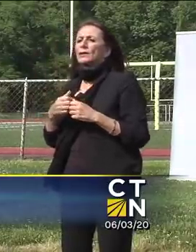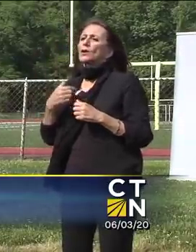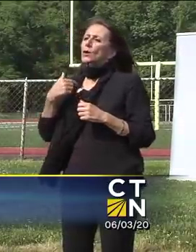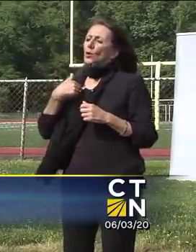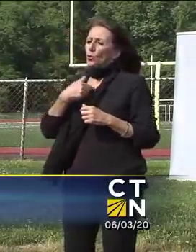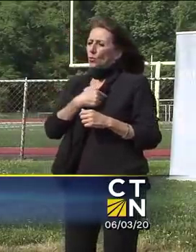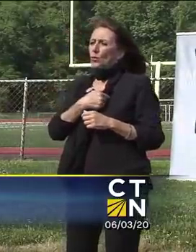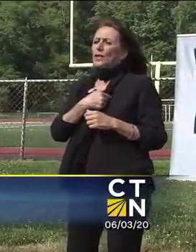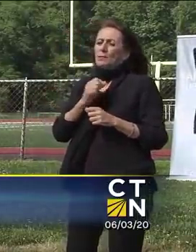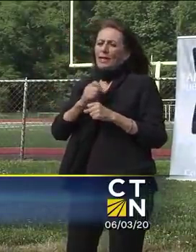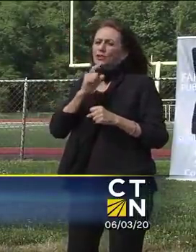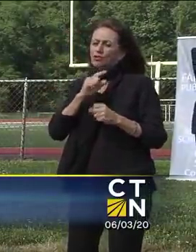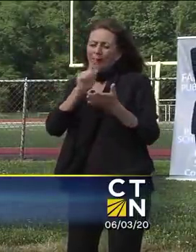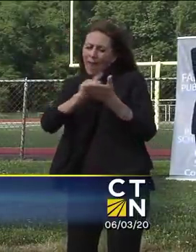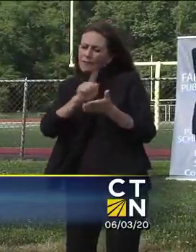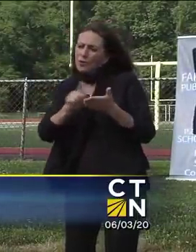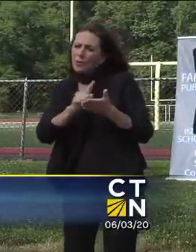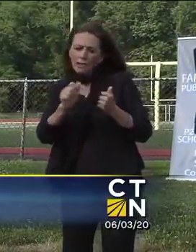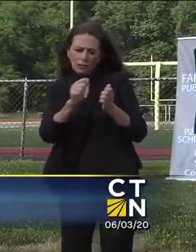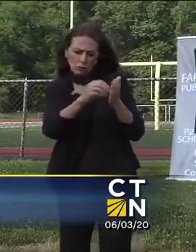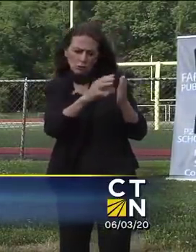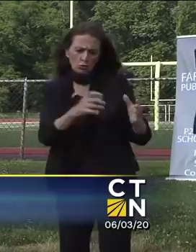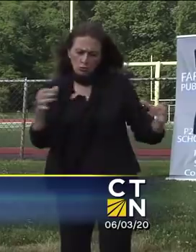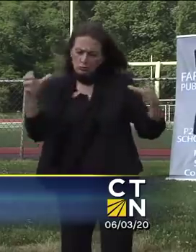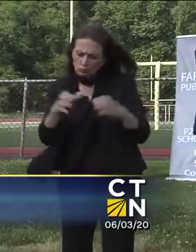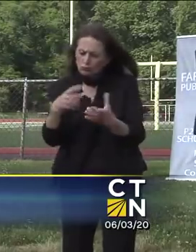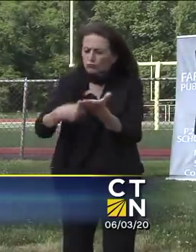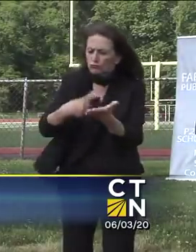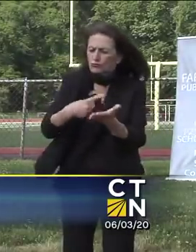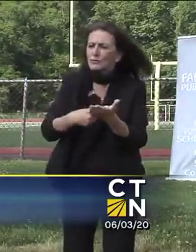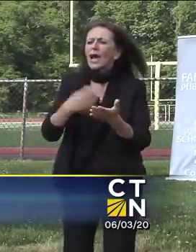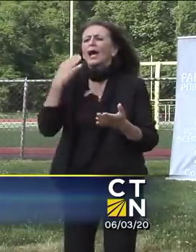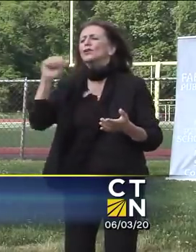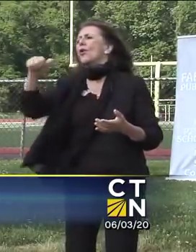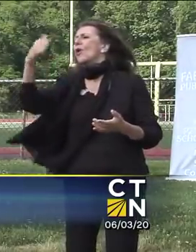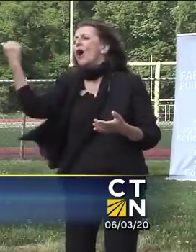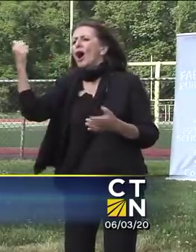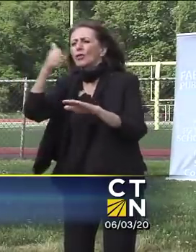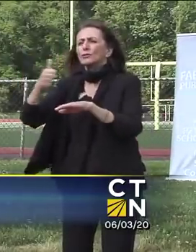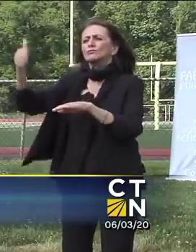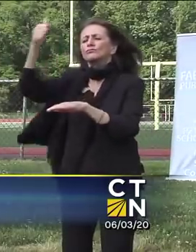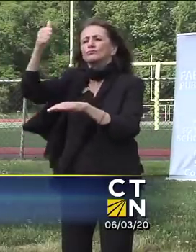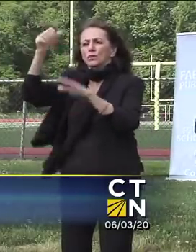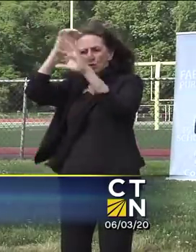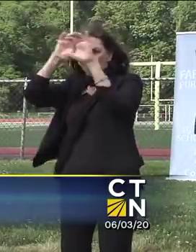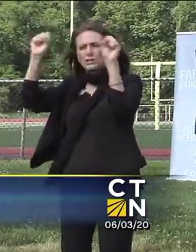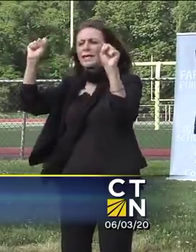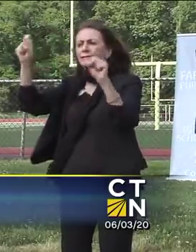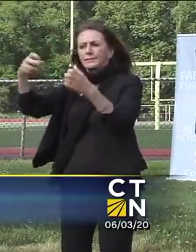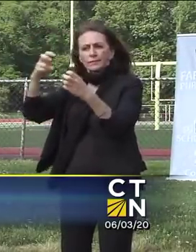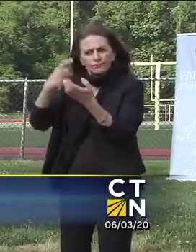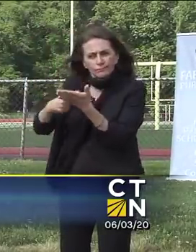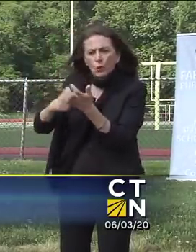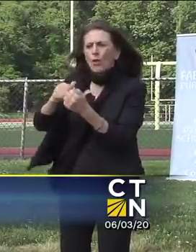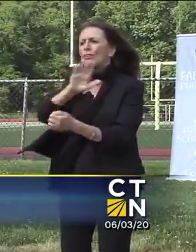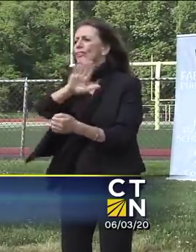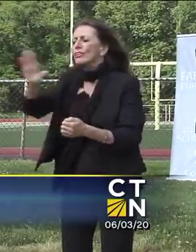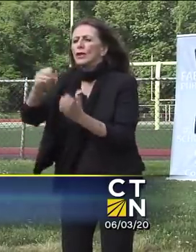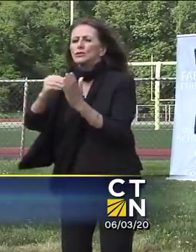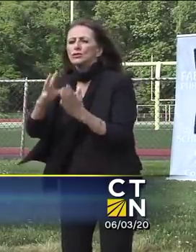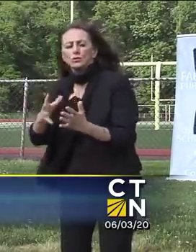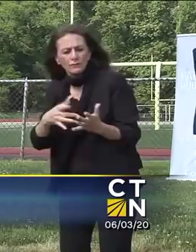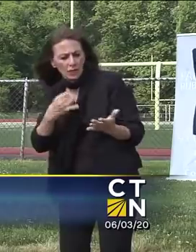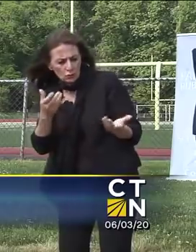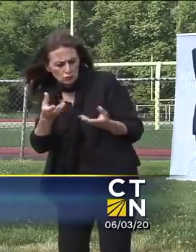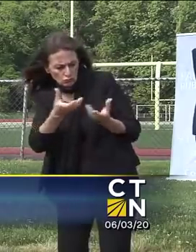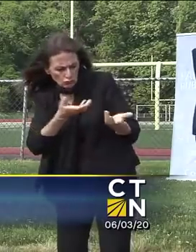students. We met with our students every week, and I know that this is similar to what other superintendents and school districts have done throughout Connecticut. It was